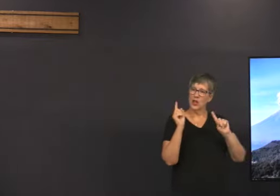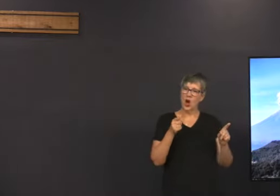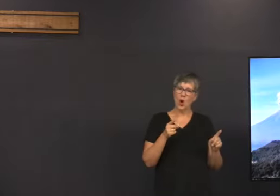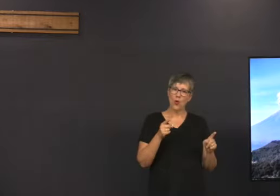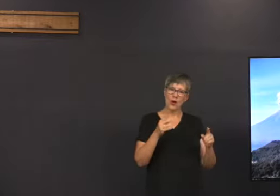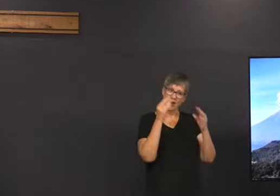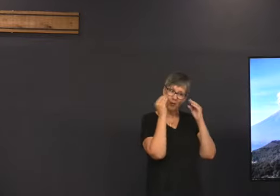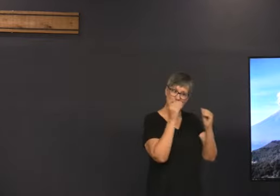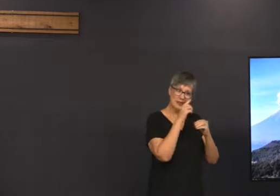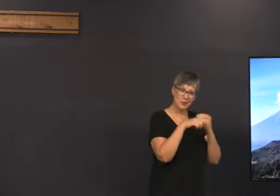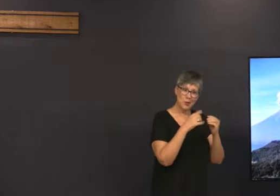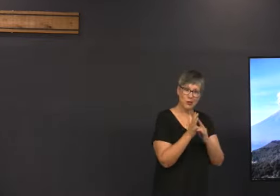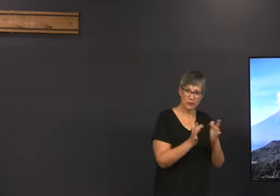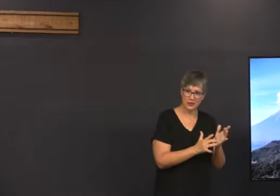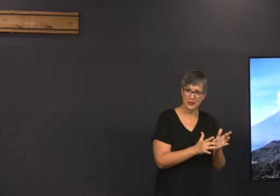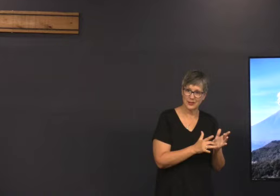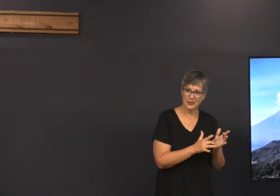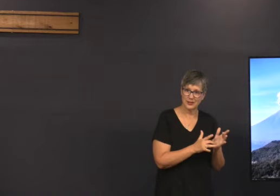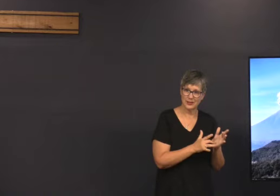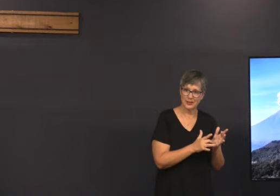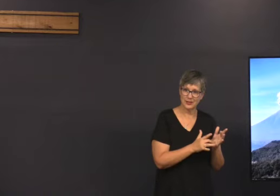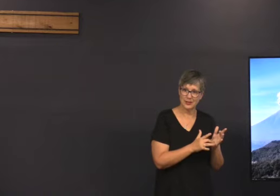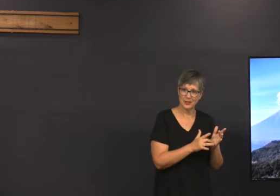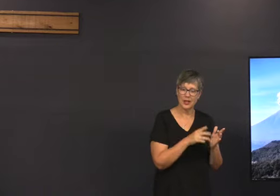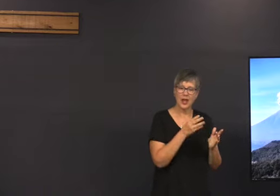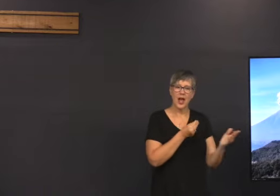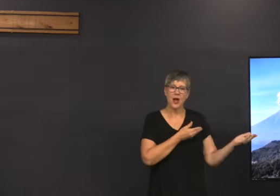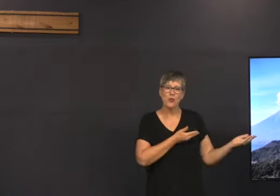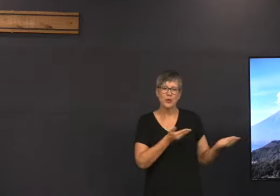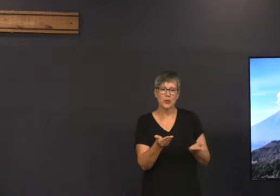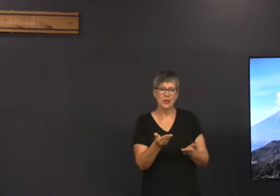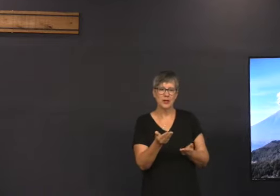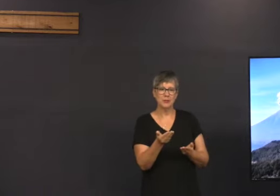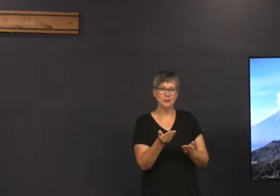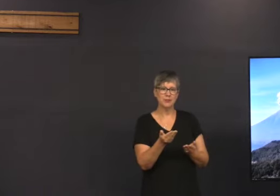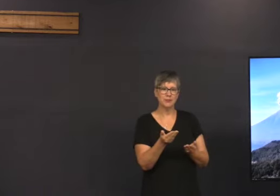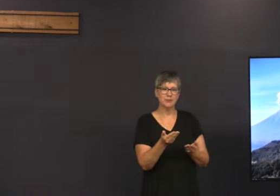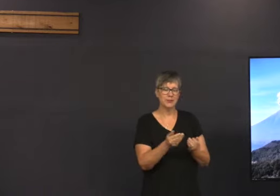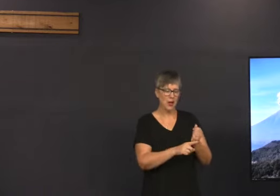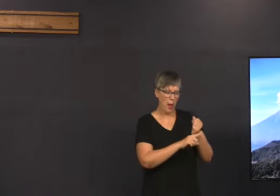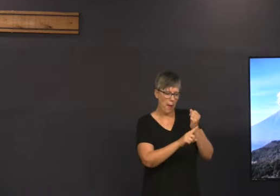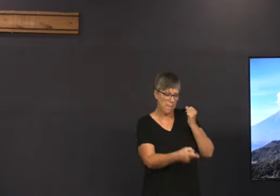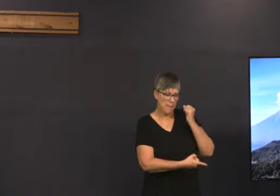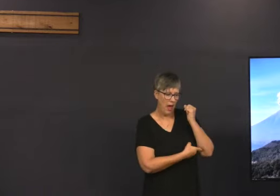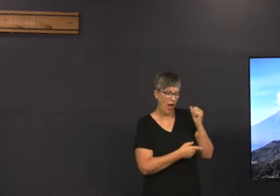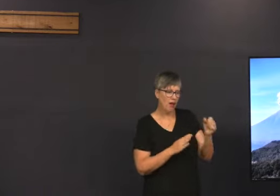We go and we teach about Jesus, and we bring,